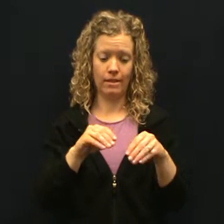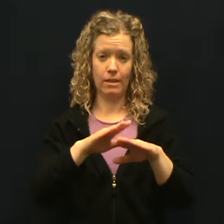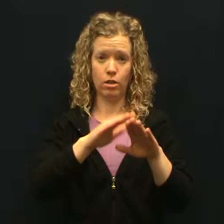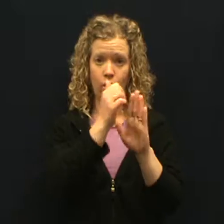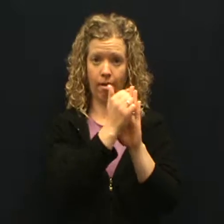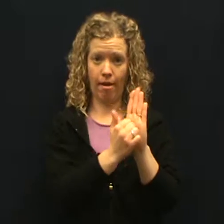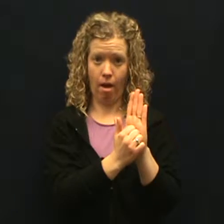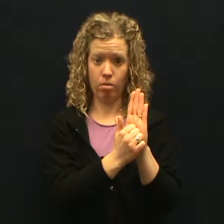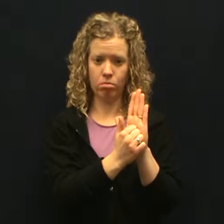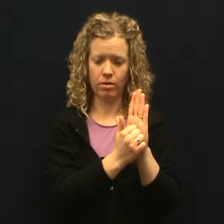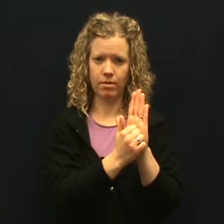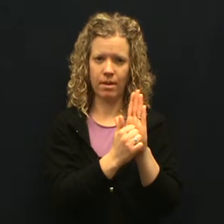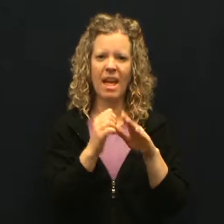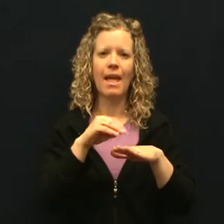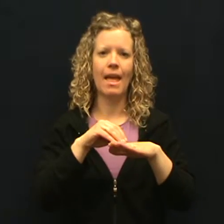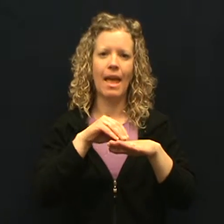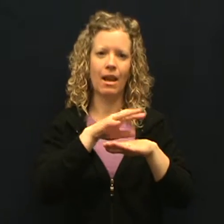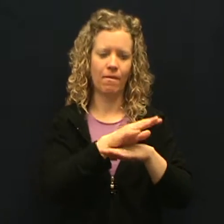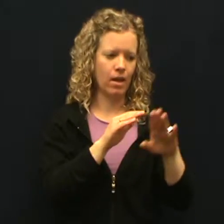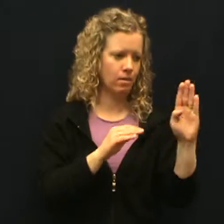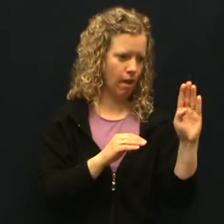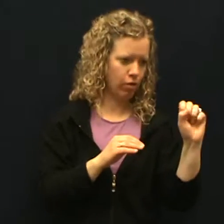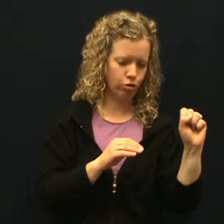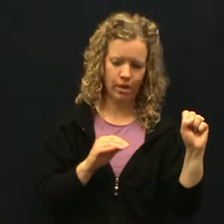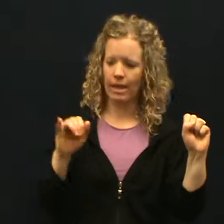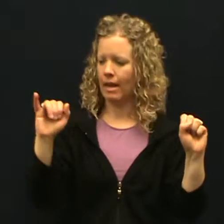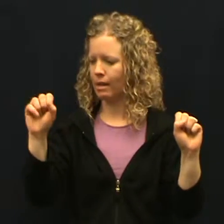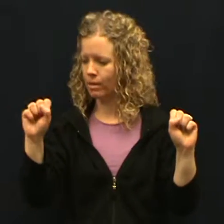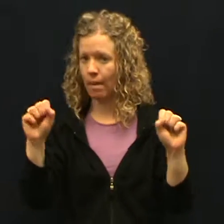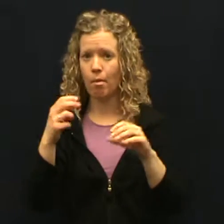the balance sheet and the income statement. We don't know at the time of the sale